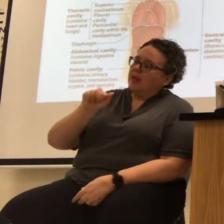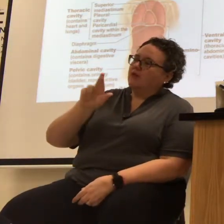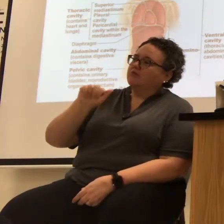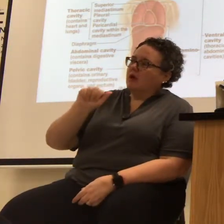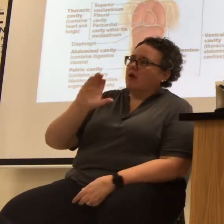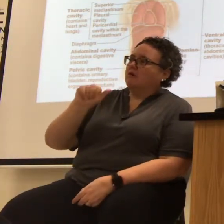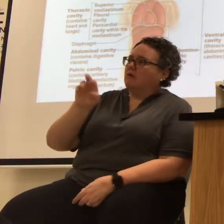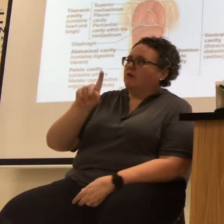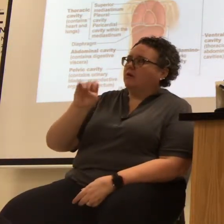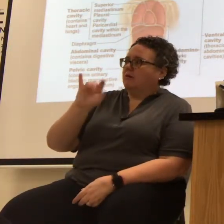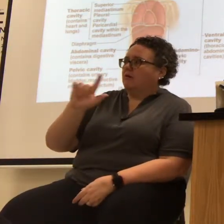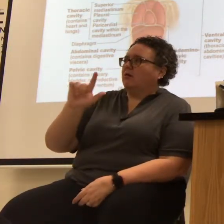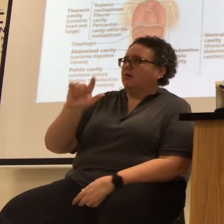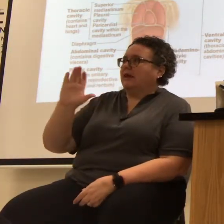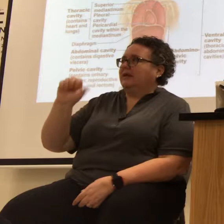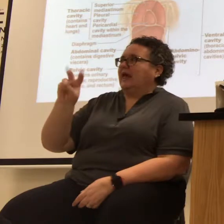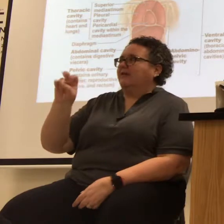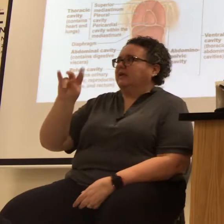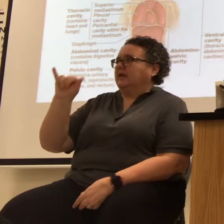space.